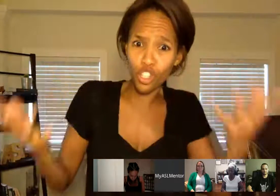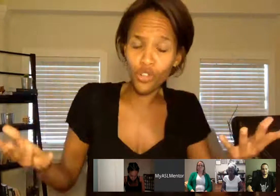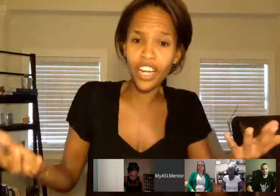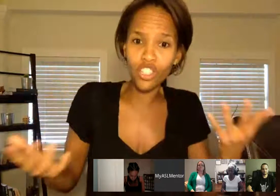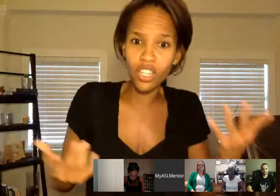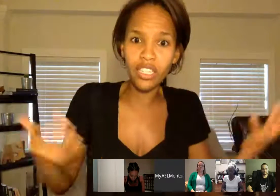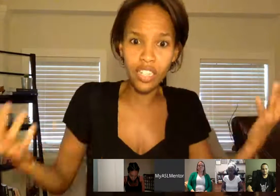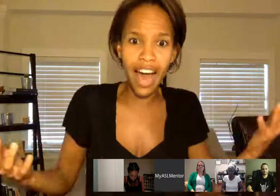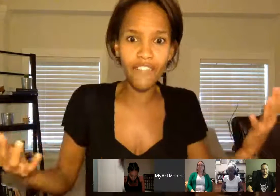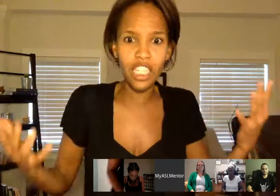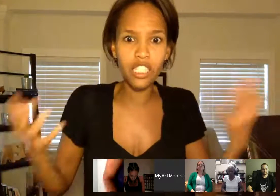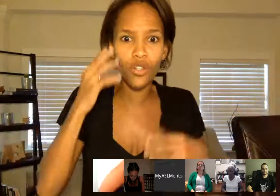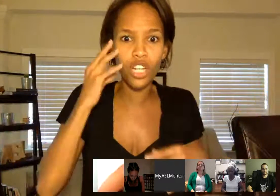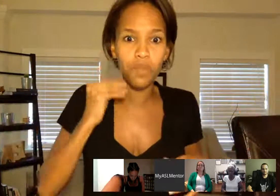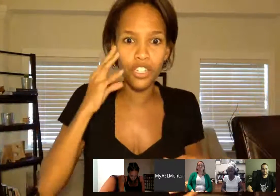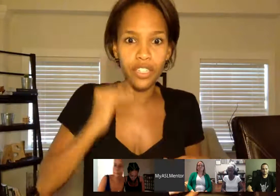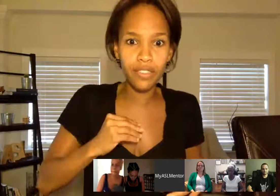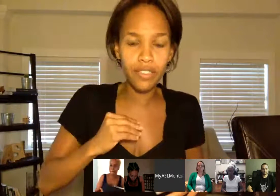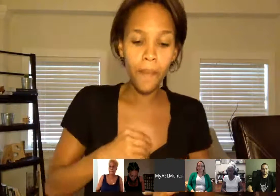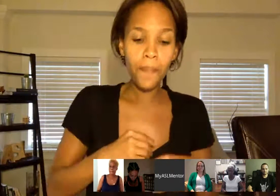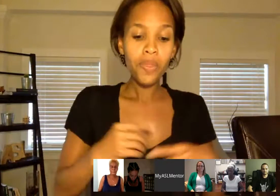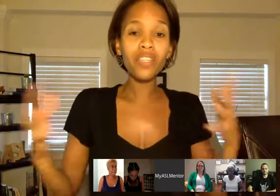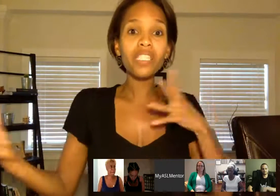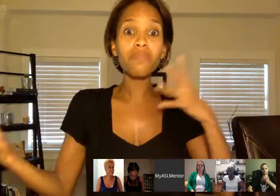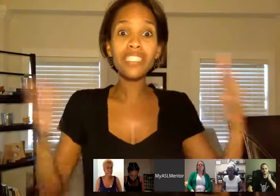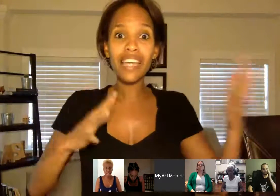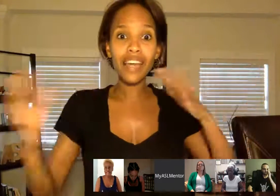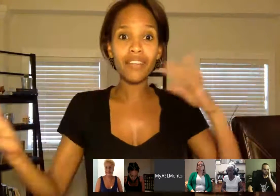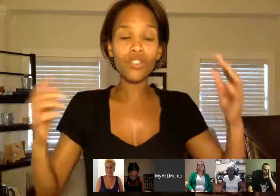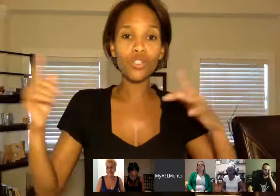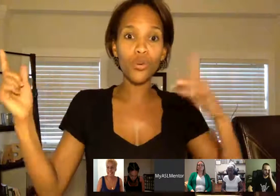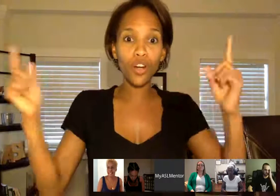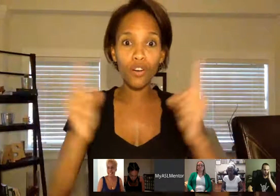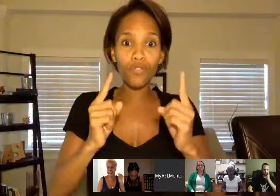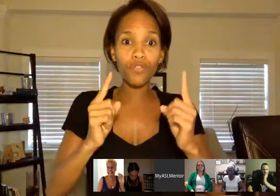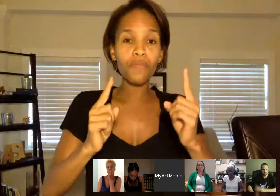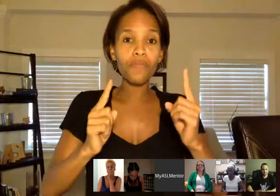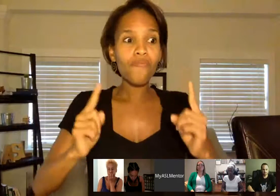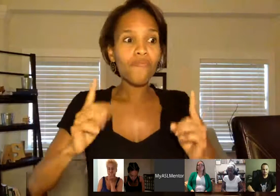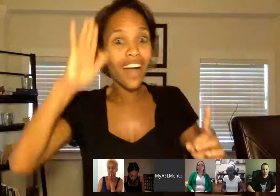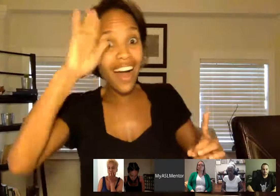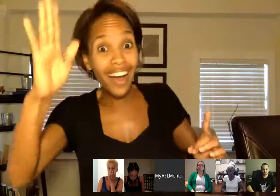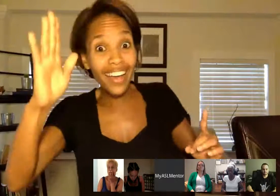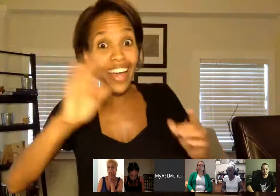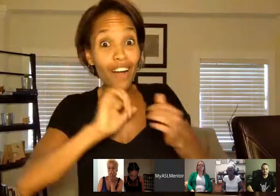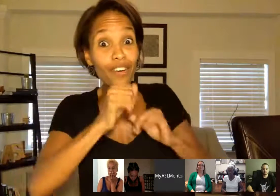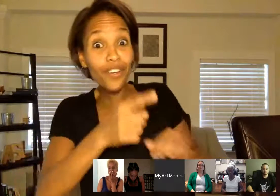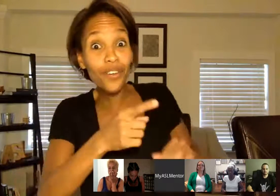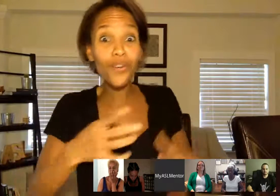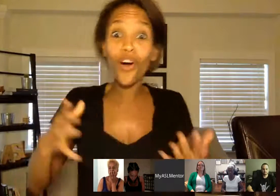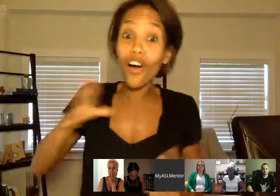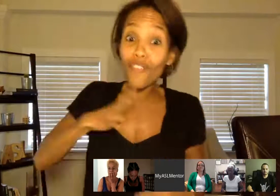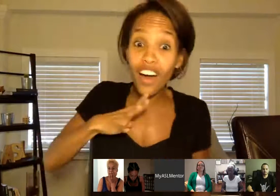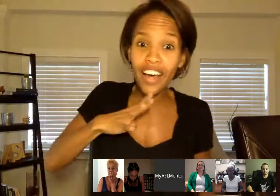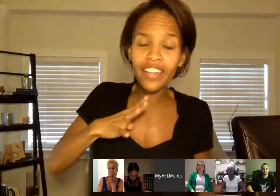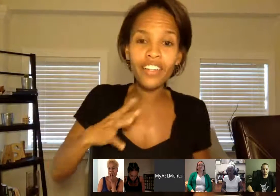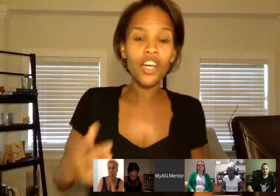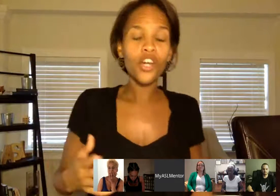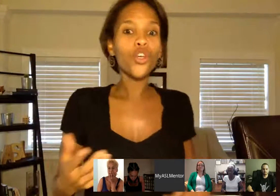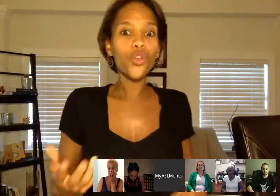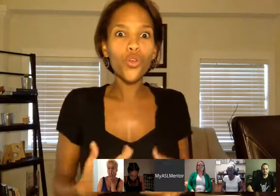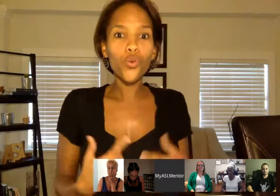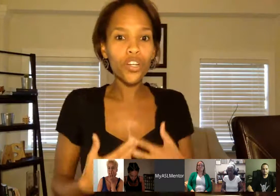because that's a strange thing to have experience. But these mundane sort of, hi, how are you? Oh, I'm